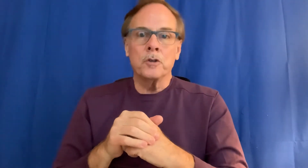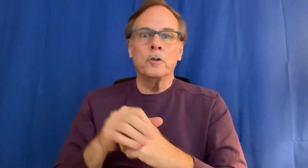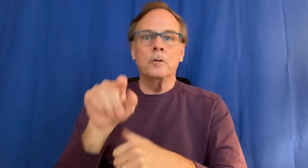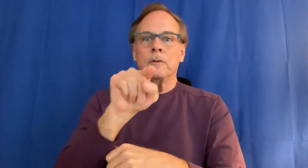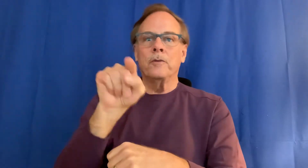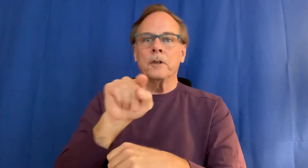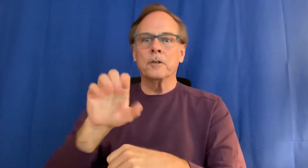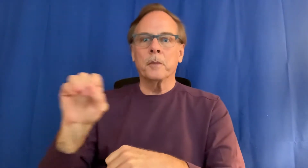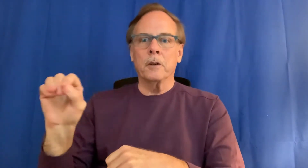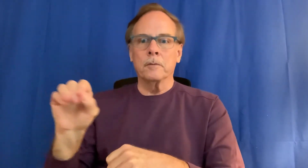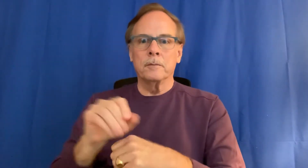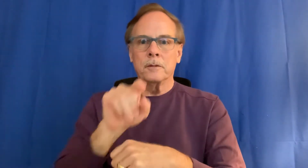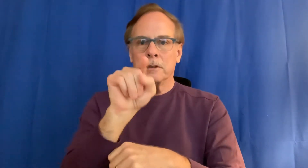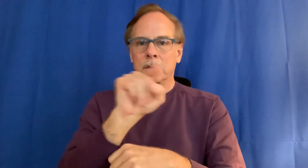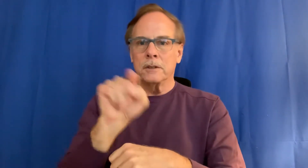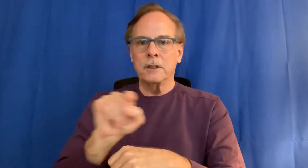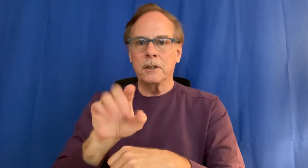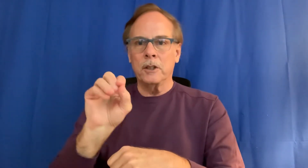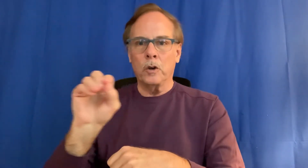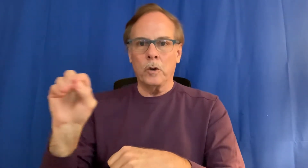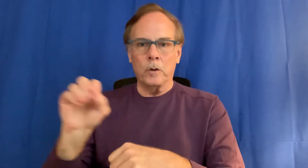Zoo, finger spelled, Z-O-O.